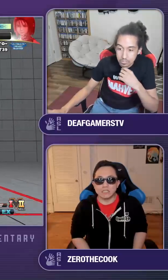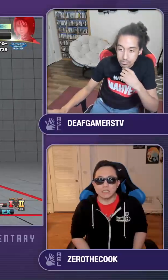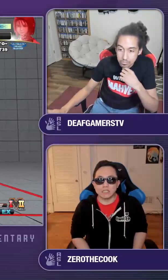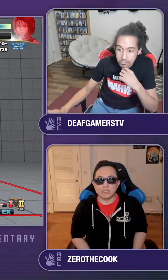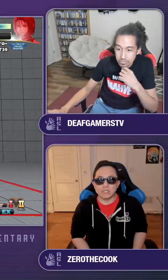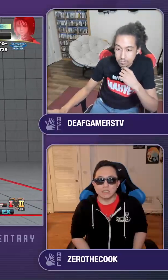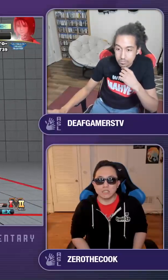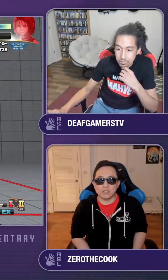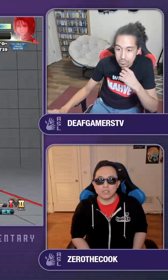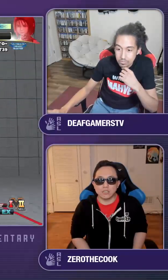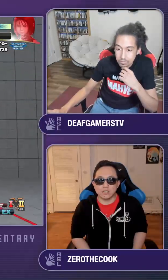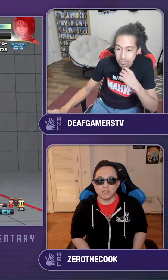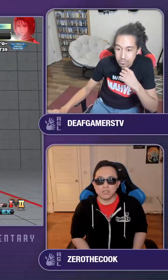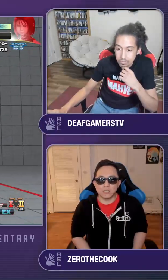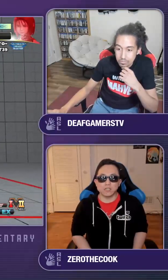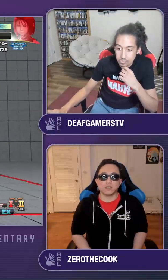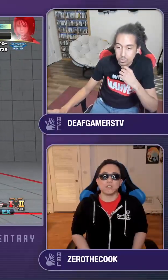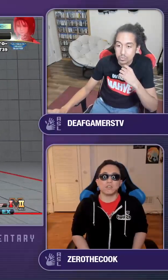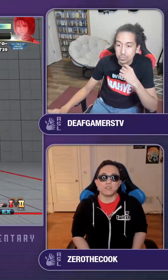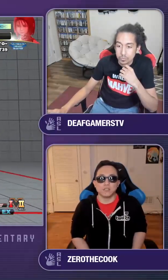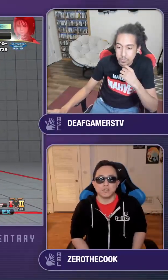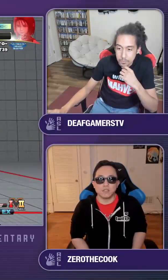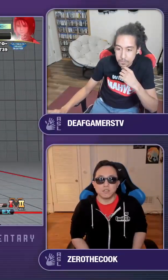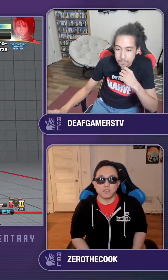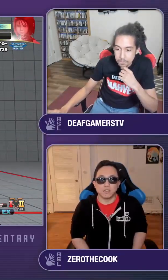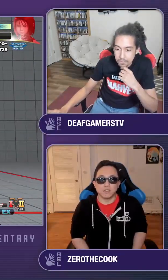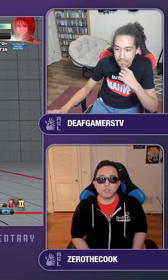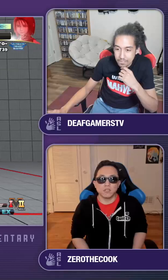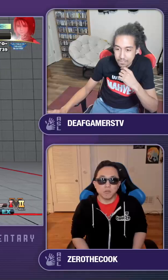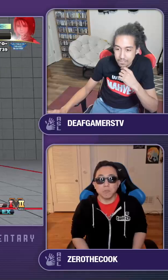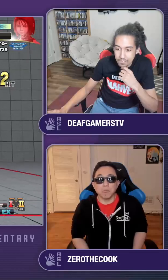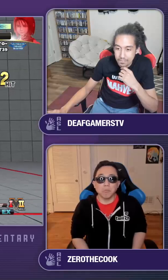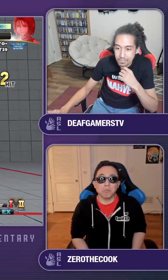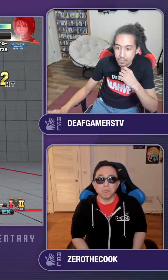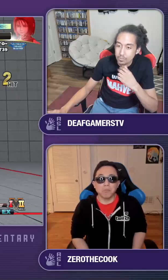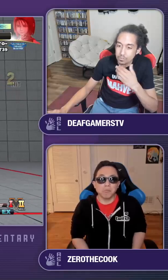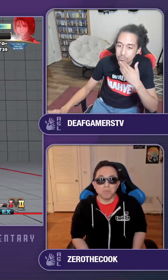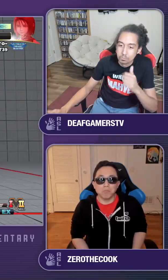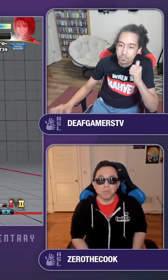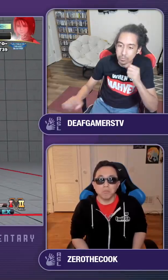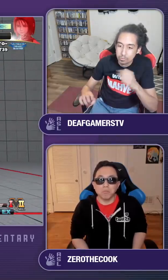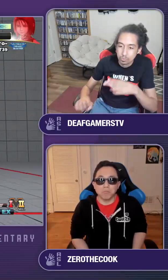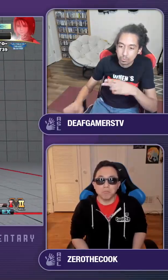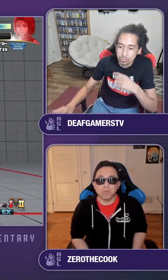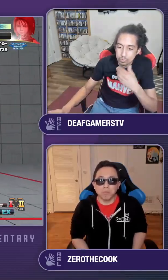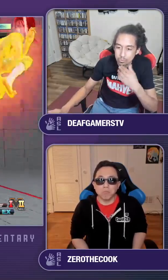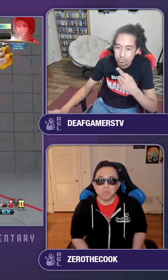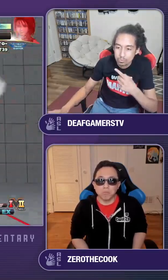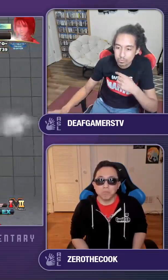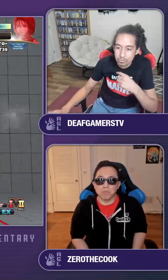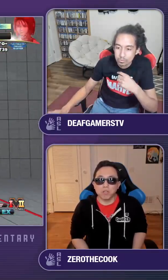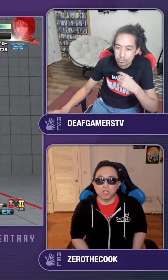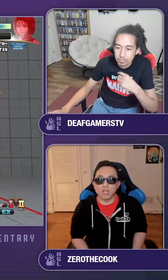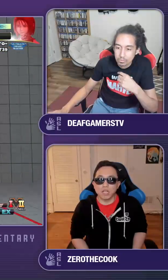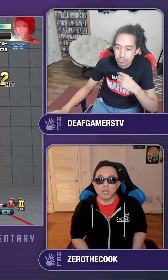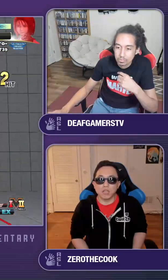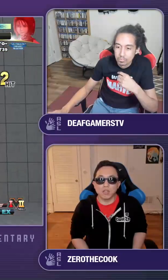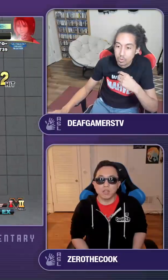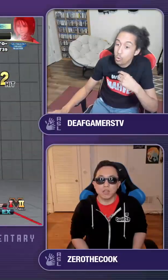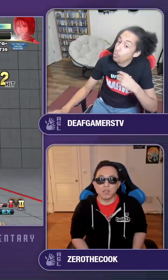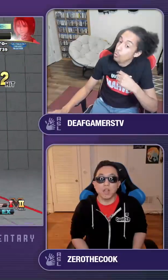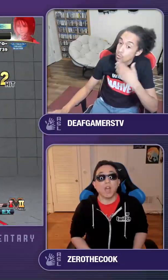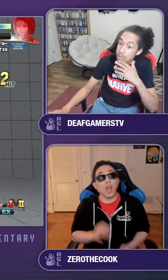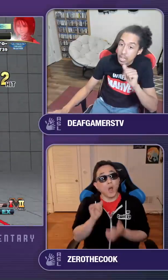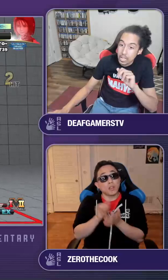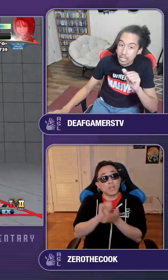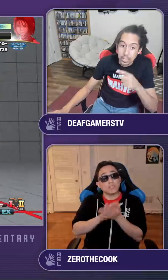watching yourself or to see the startup of slide and crouch block it like as it's coming out. And everything like that in terms of like dealing with the rest of